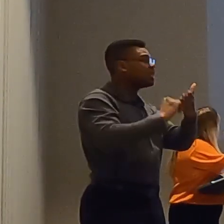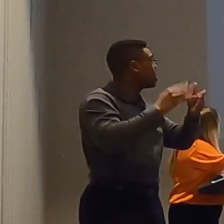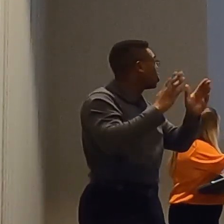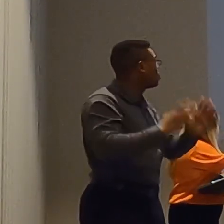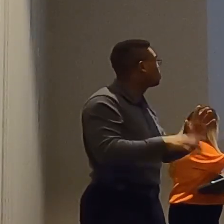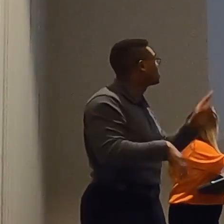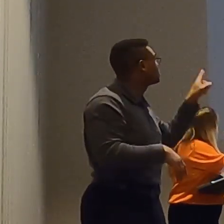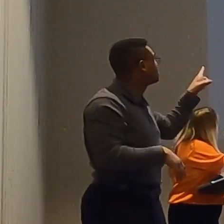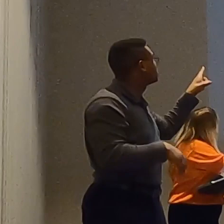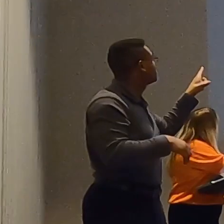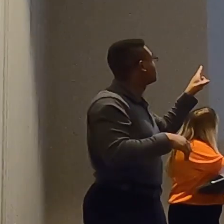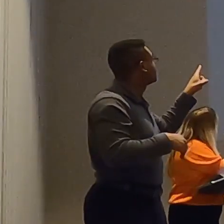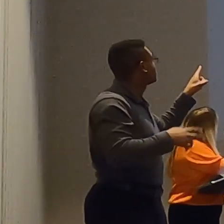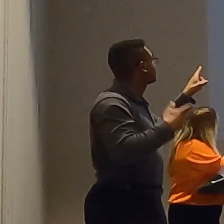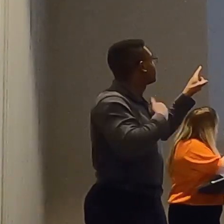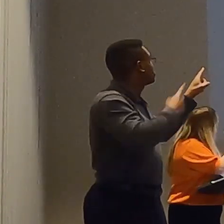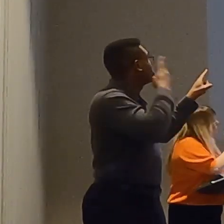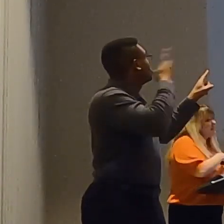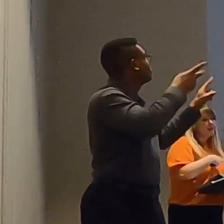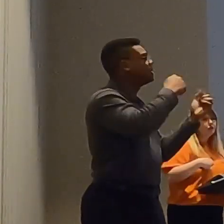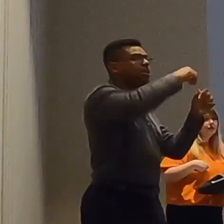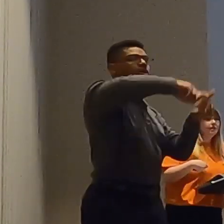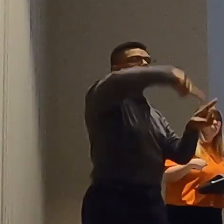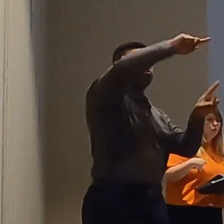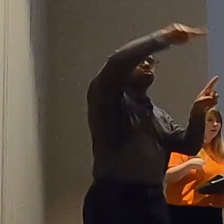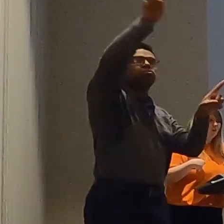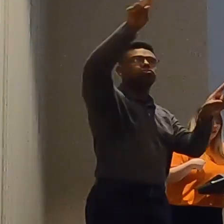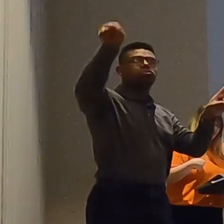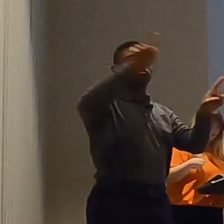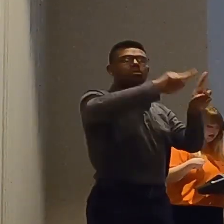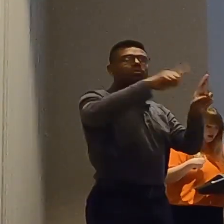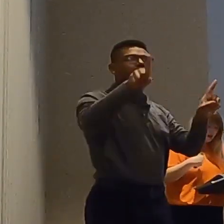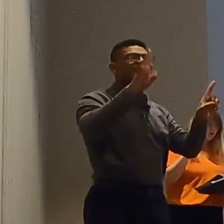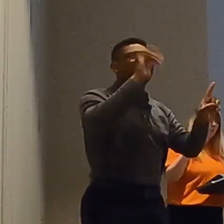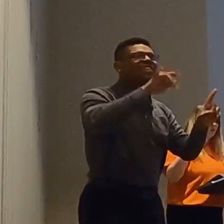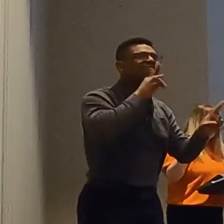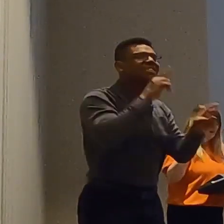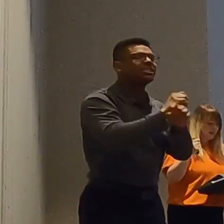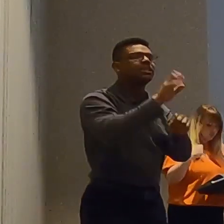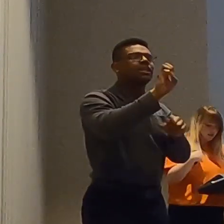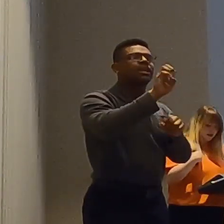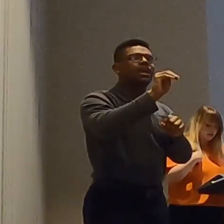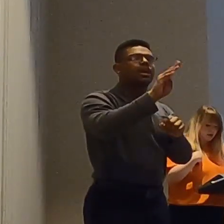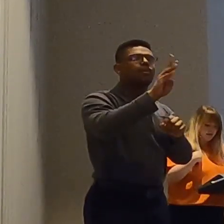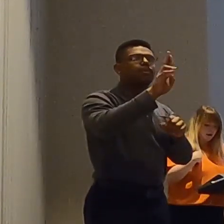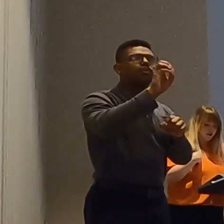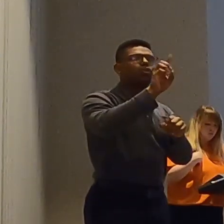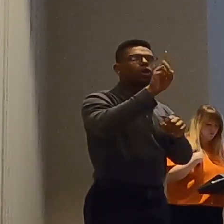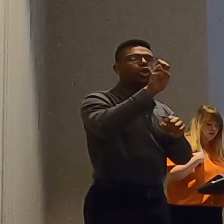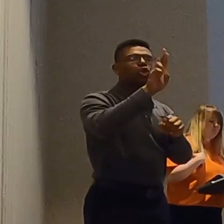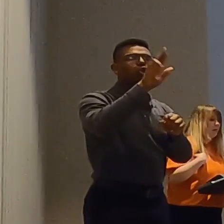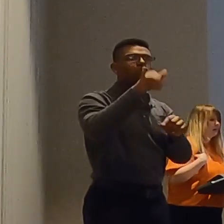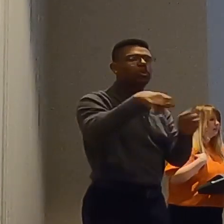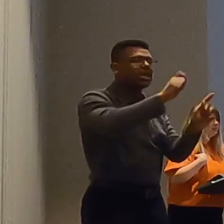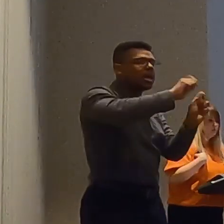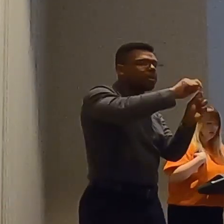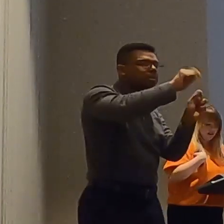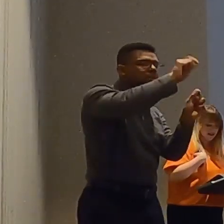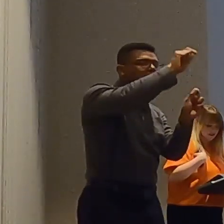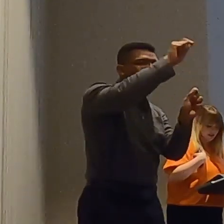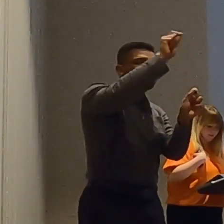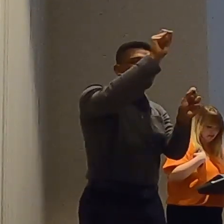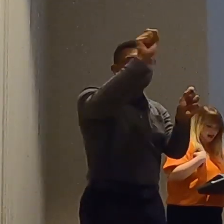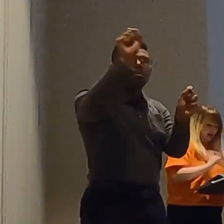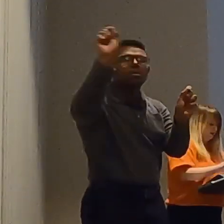of the artwork, you see these lines here. That's actually embroidery with thread that was done by Mario Moore's mother,